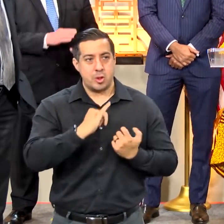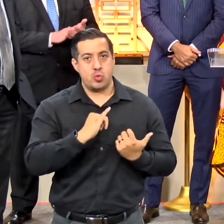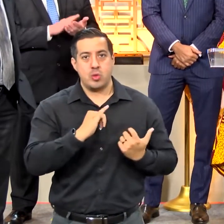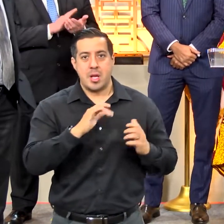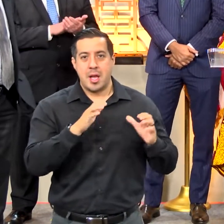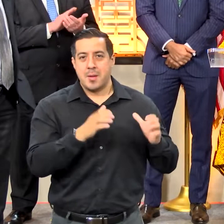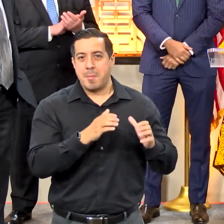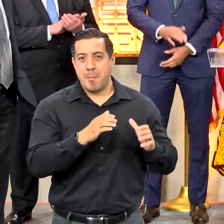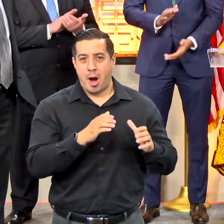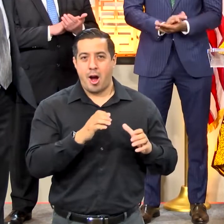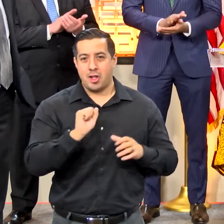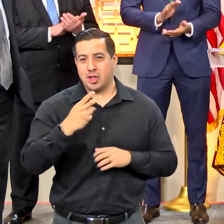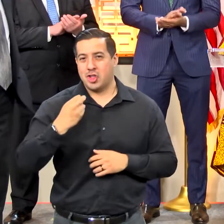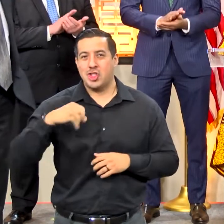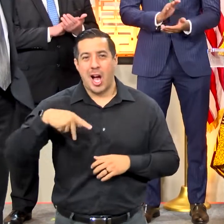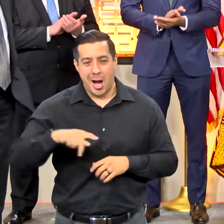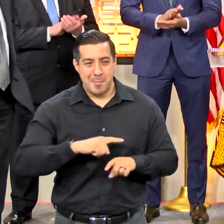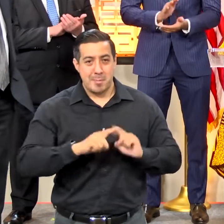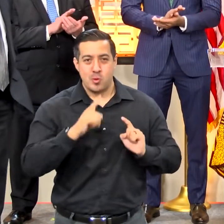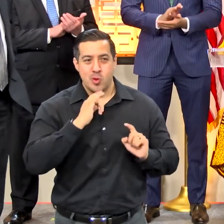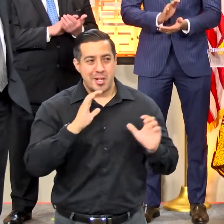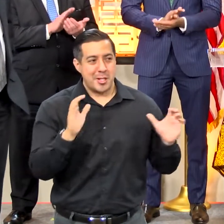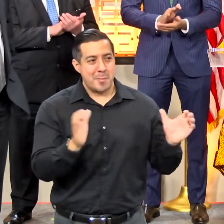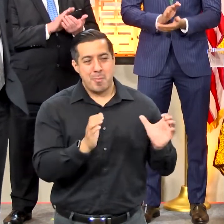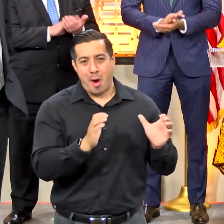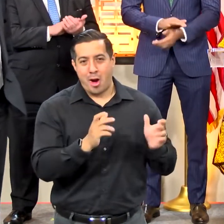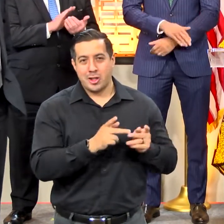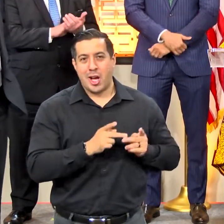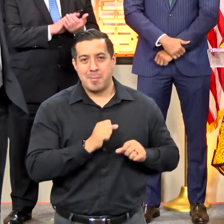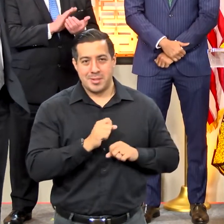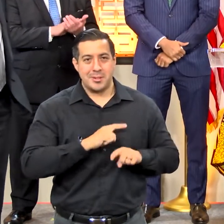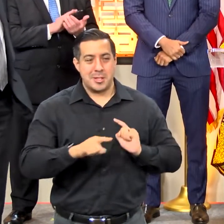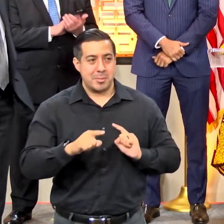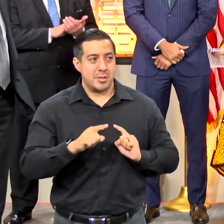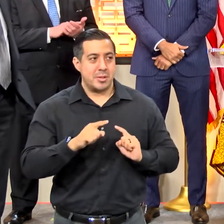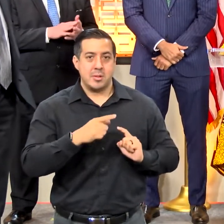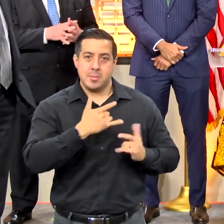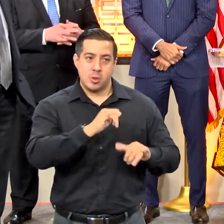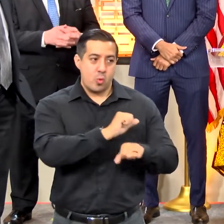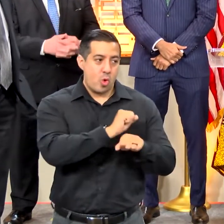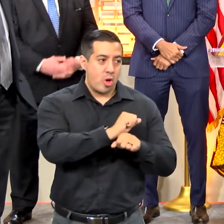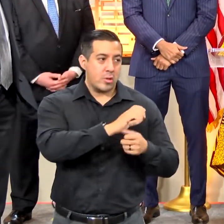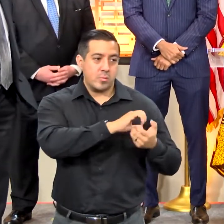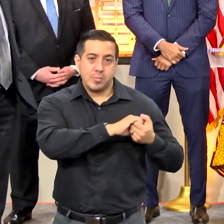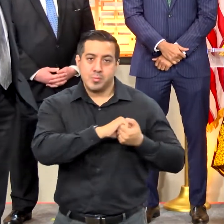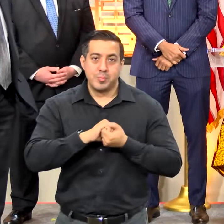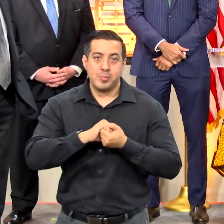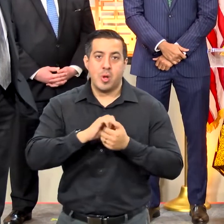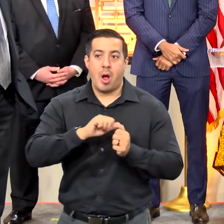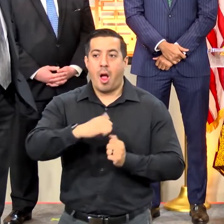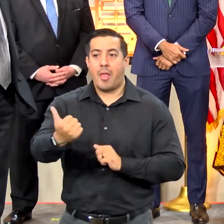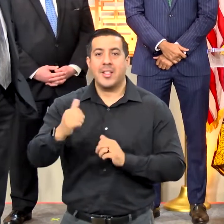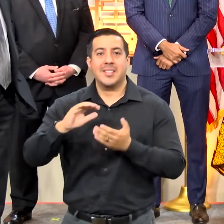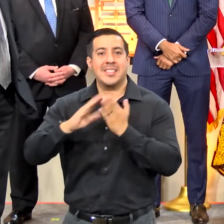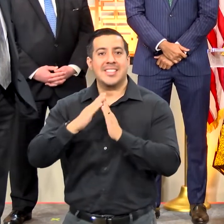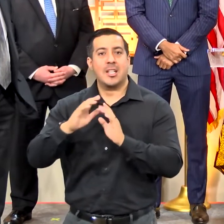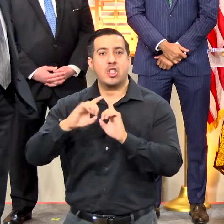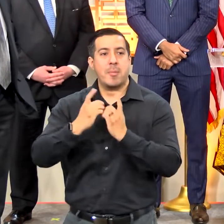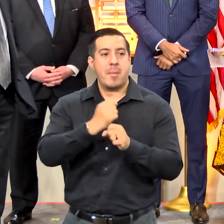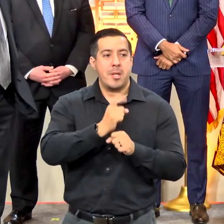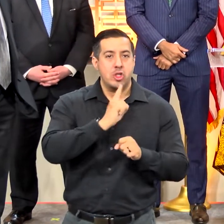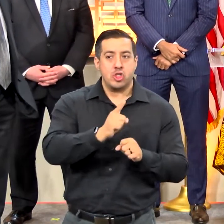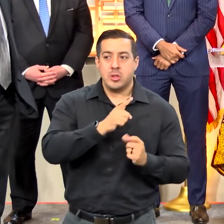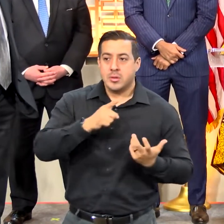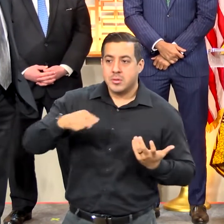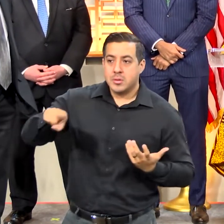shop, which is a very small shop. And working in collaboration with other city departments to make